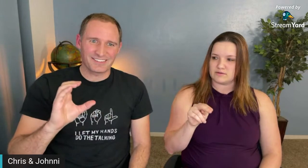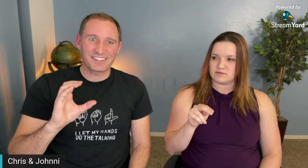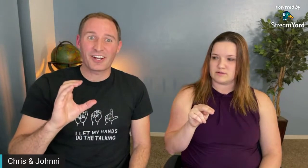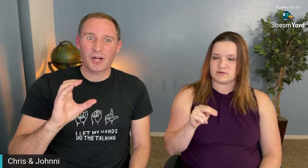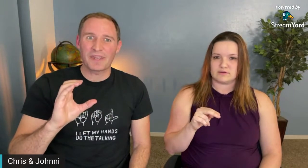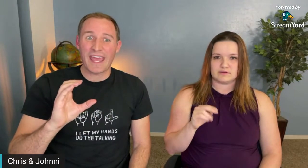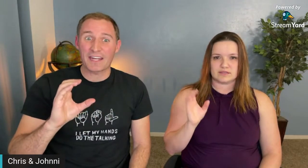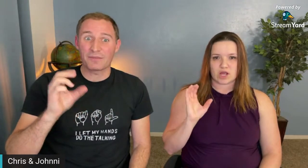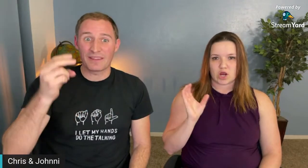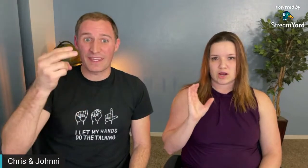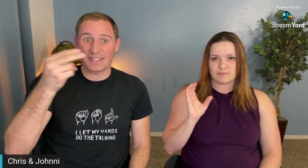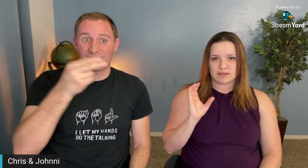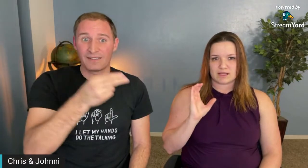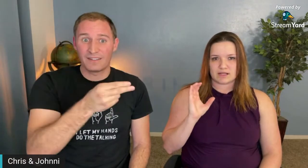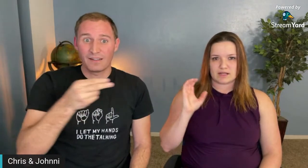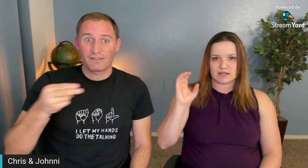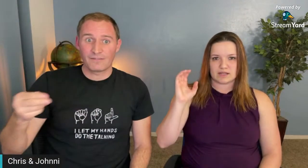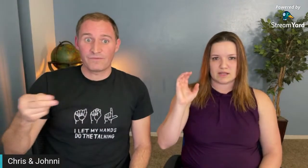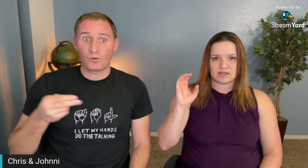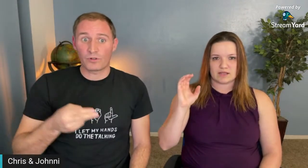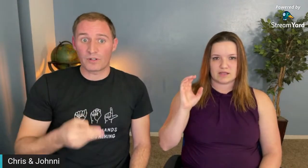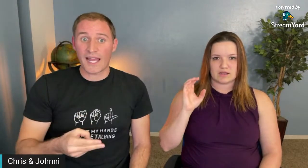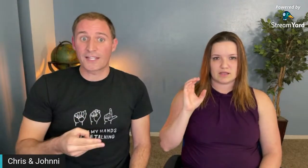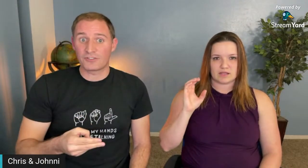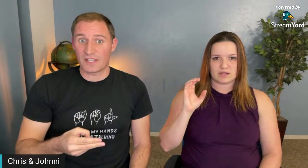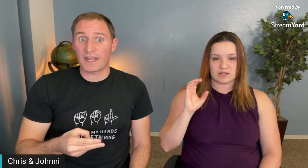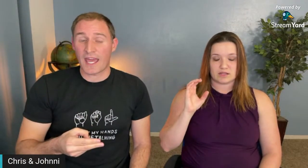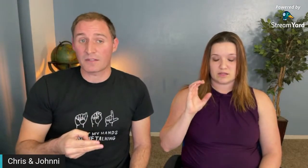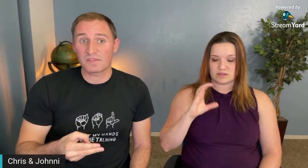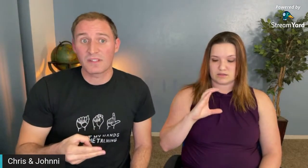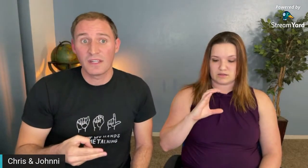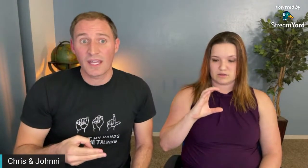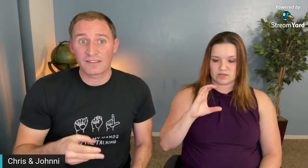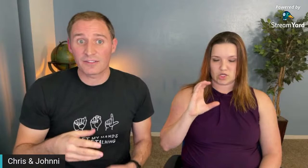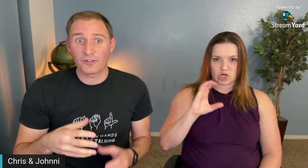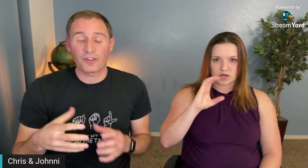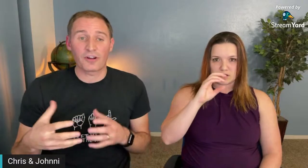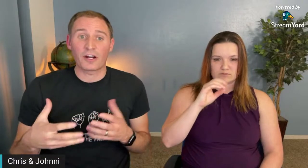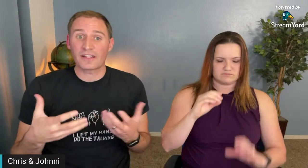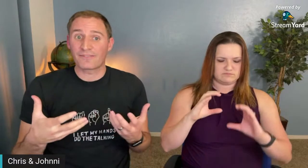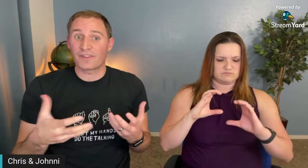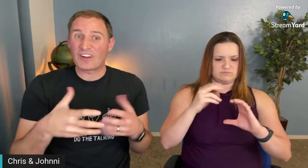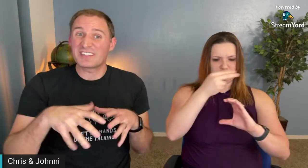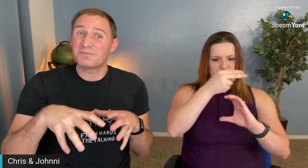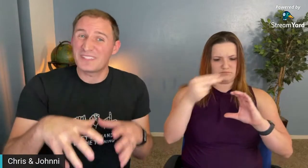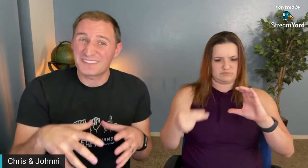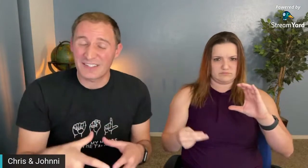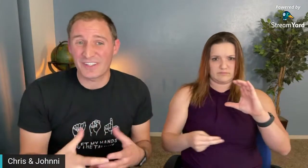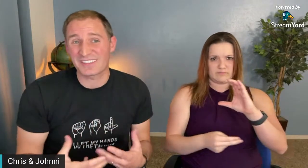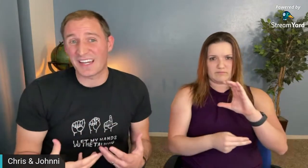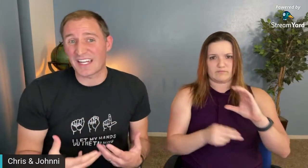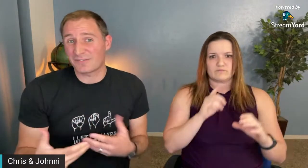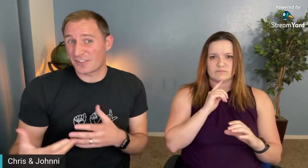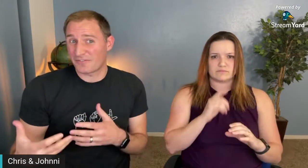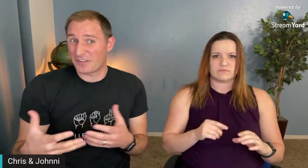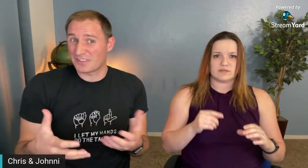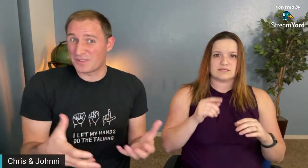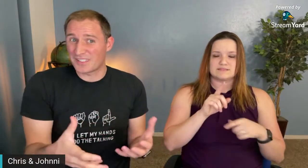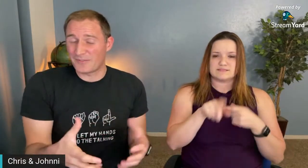it's a carbon atom and then 4 hydrogen atoms. And so there are like very specific signs for very specific